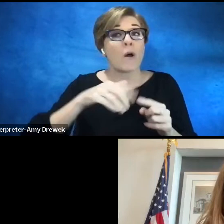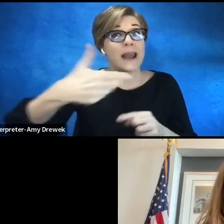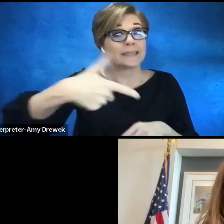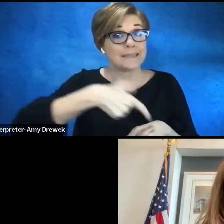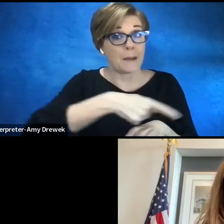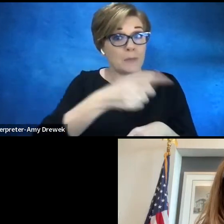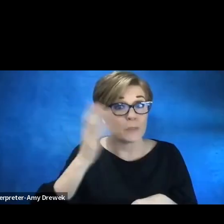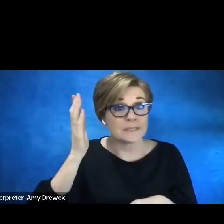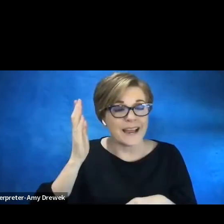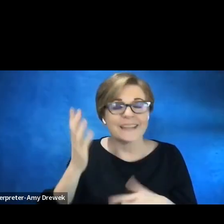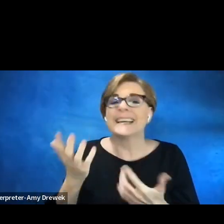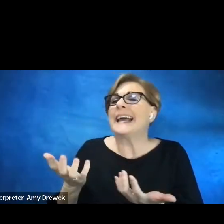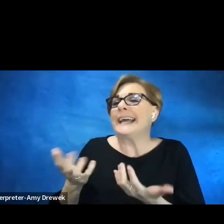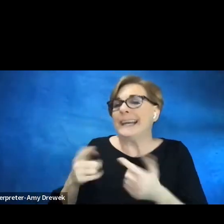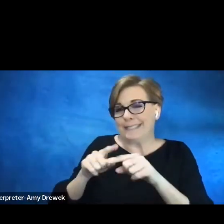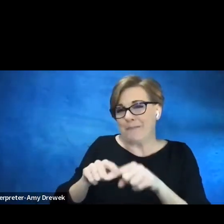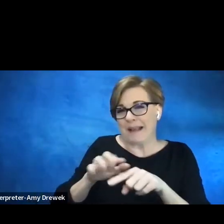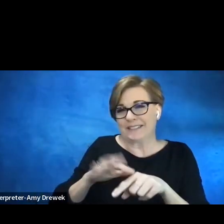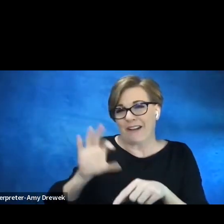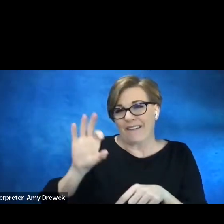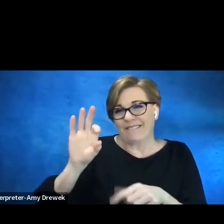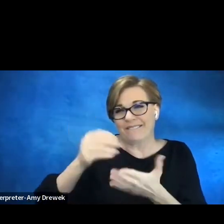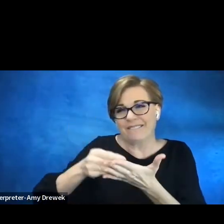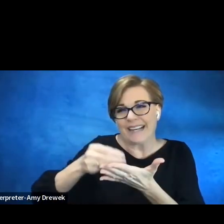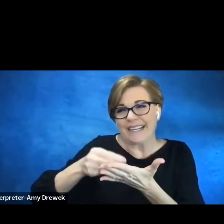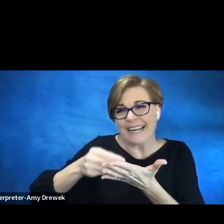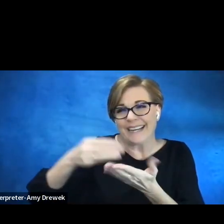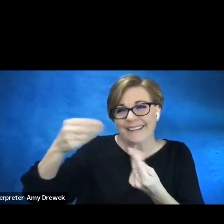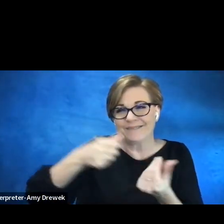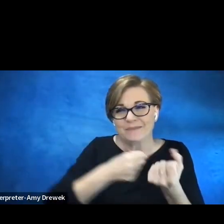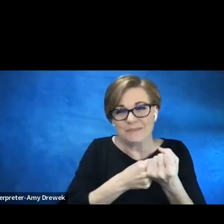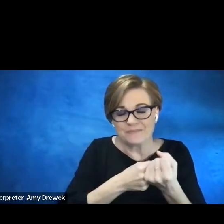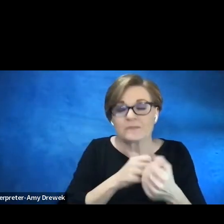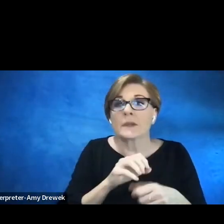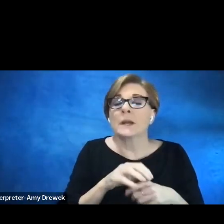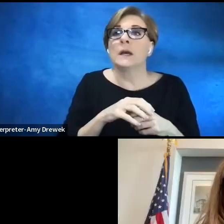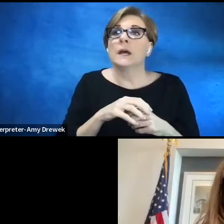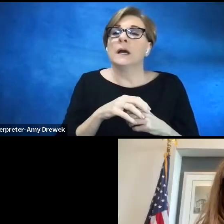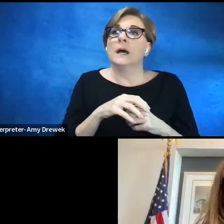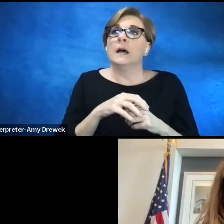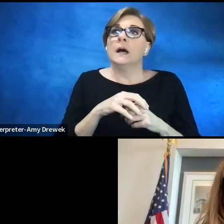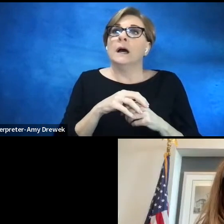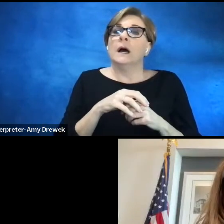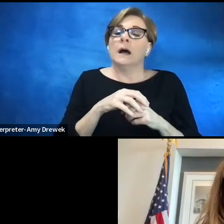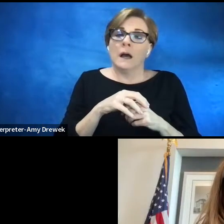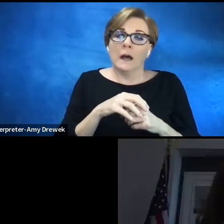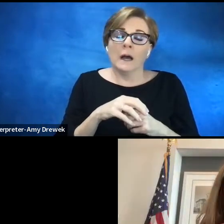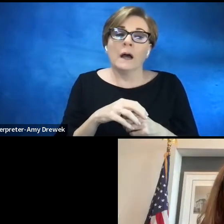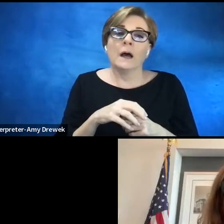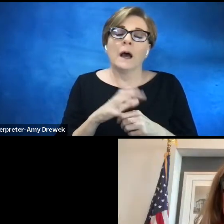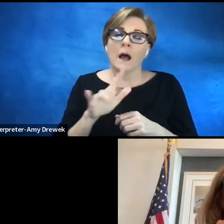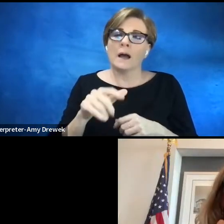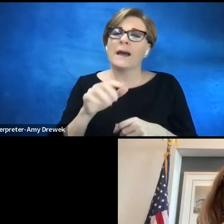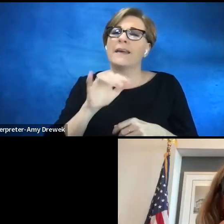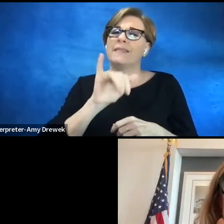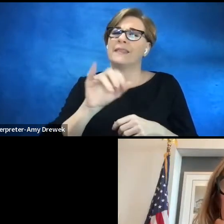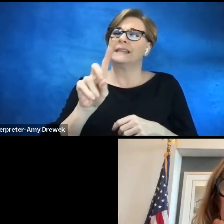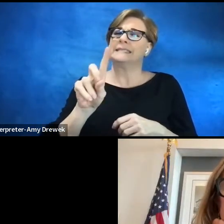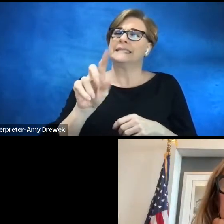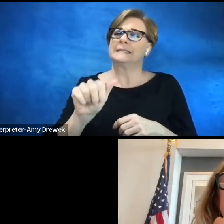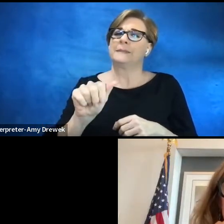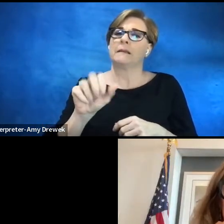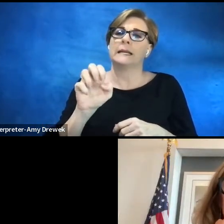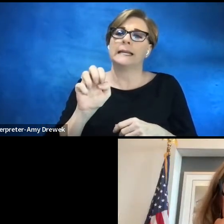all contingent on funding, but we are working on that disability equity